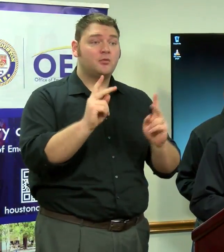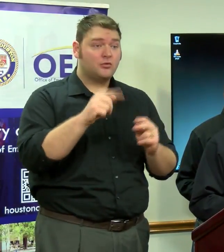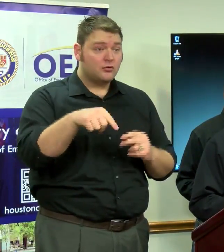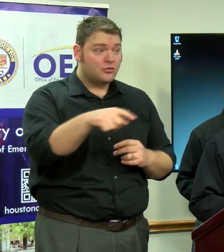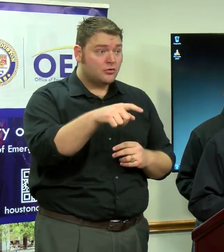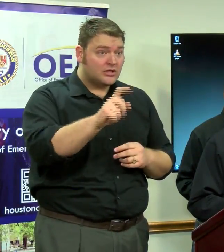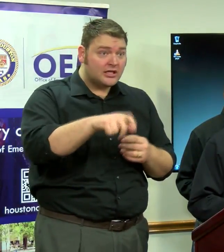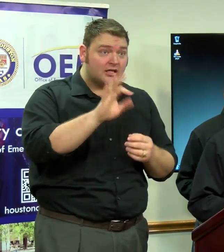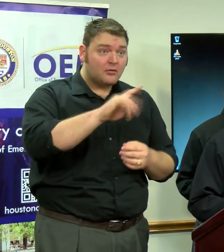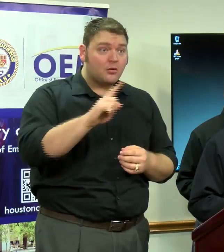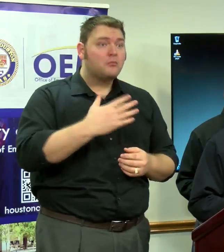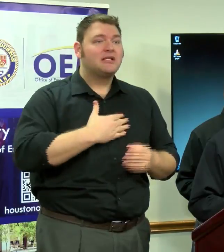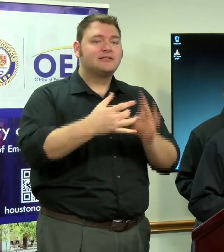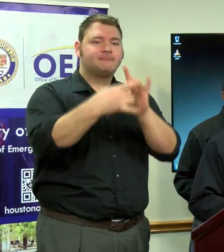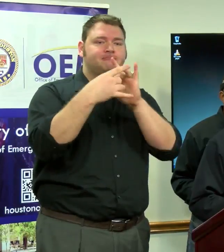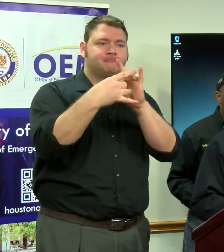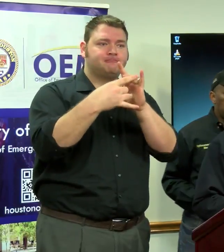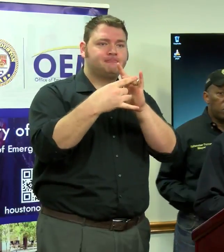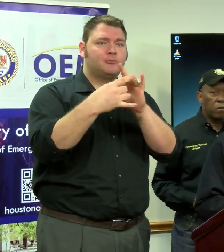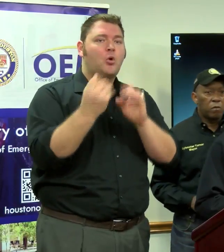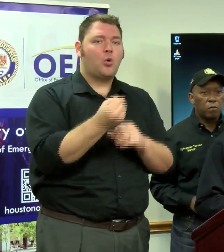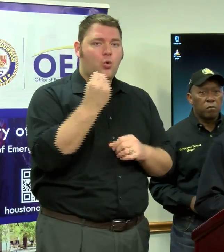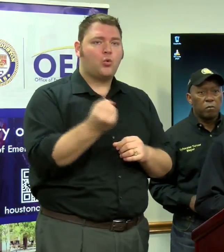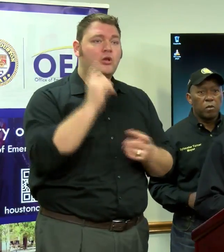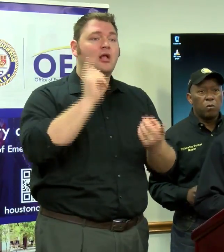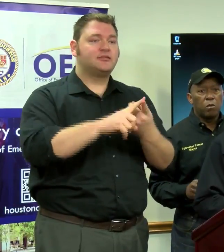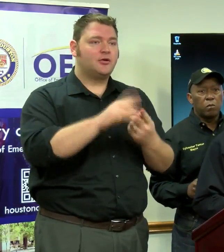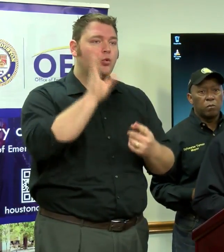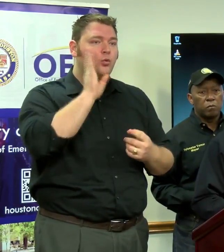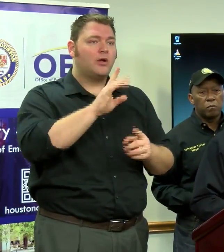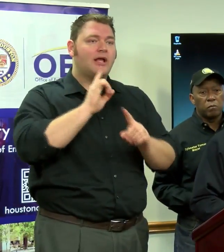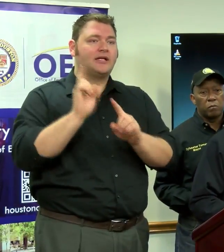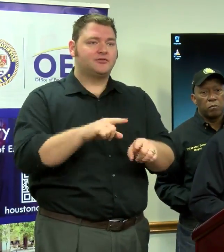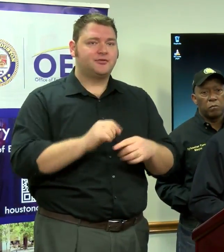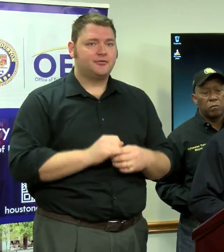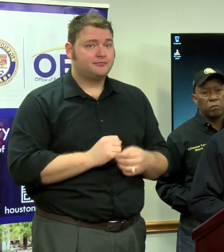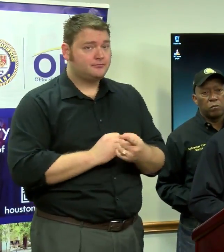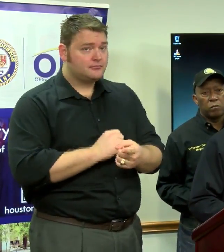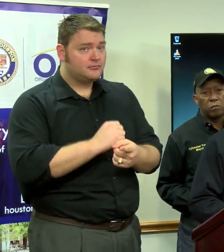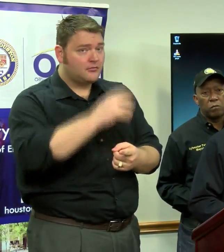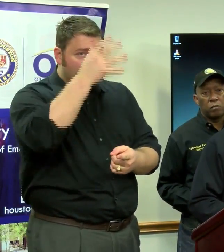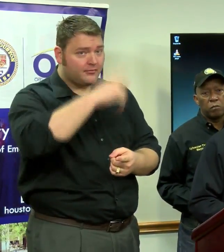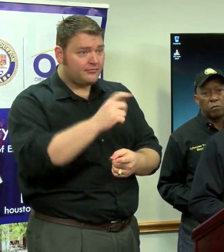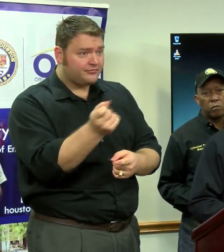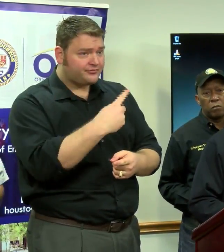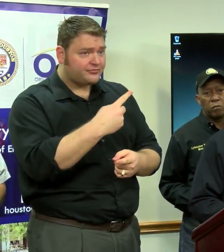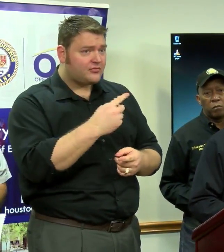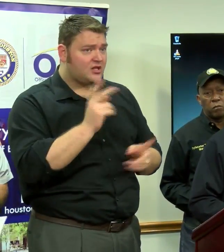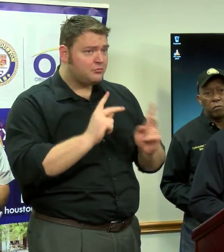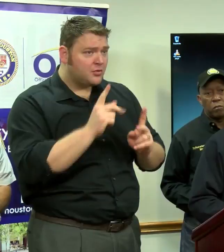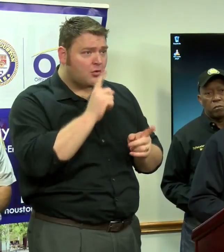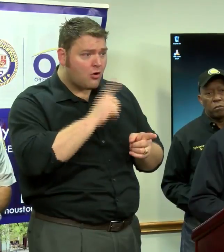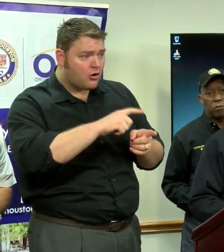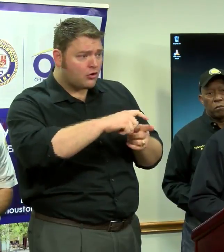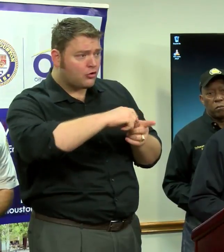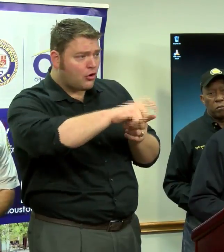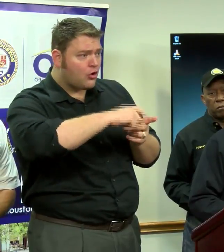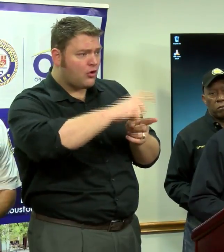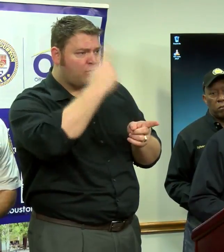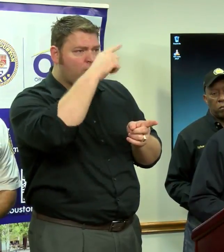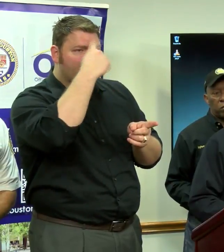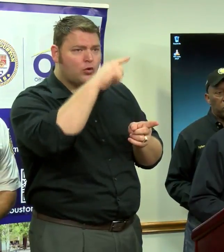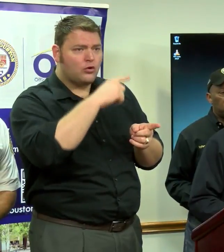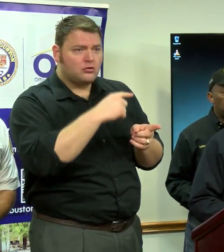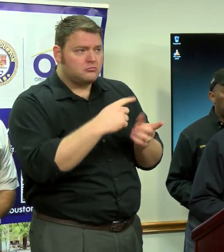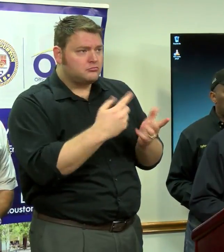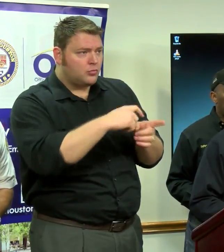and we will process that call. Are there any people, apparently people are calling for status reports? What should people call for? What